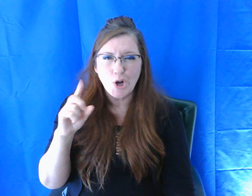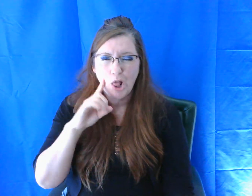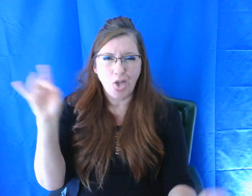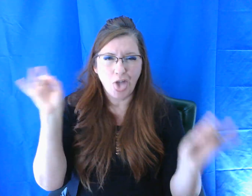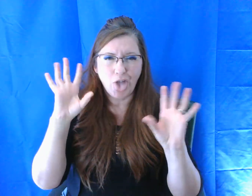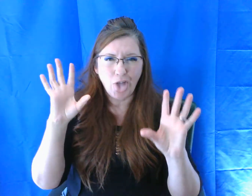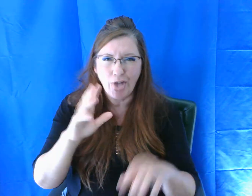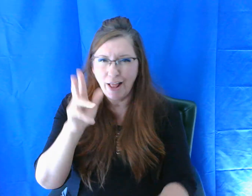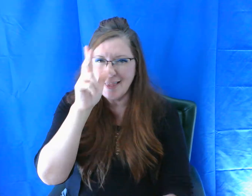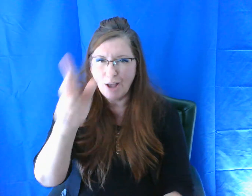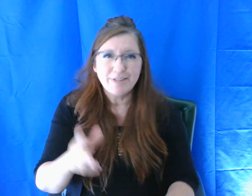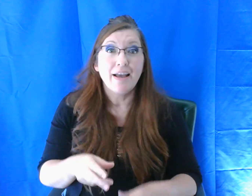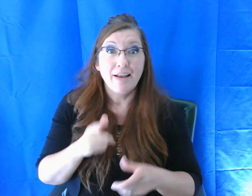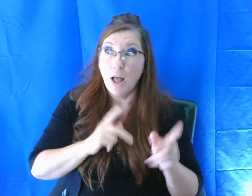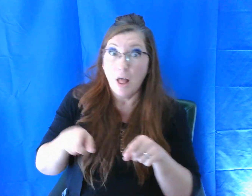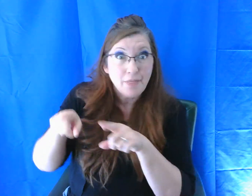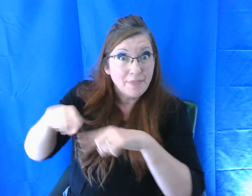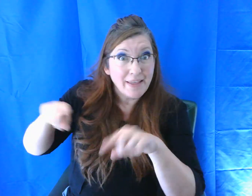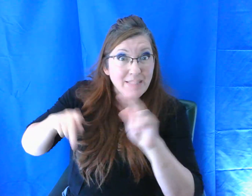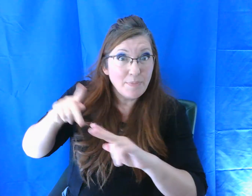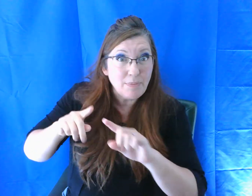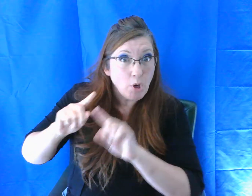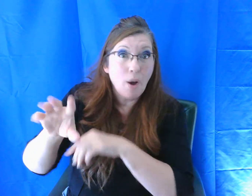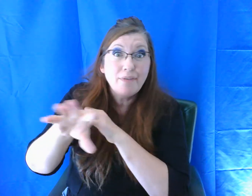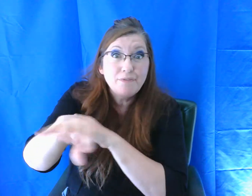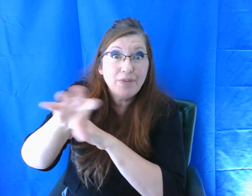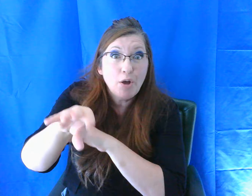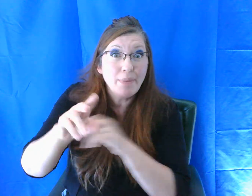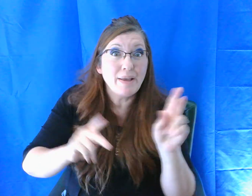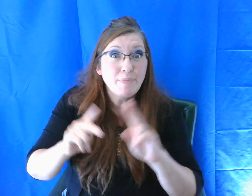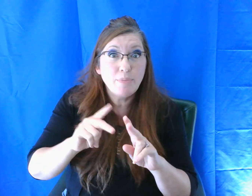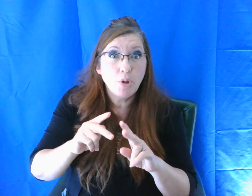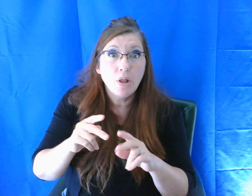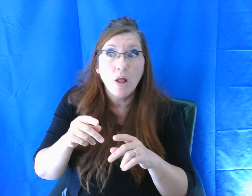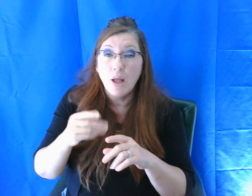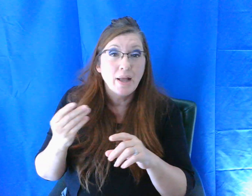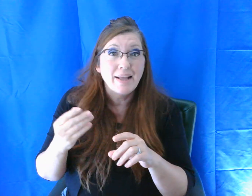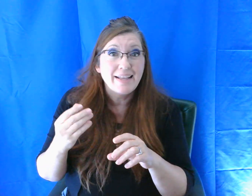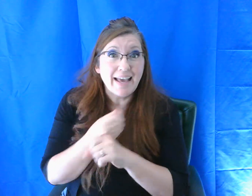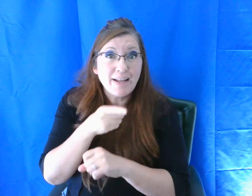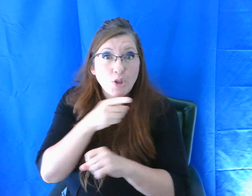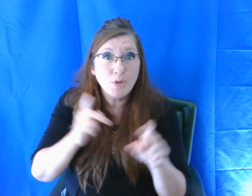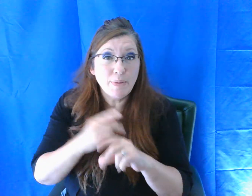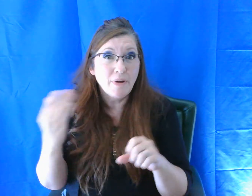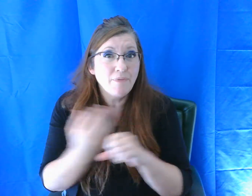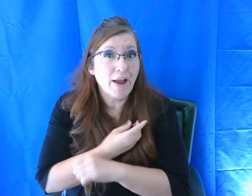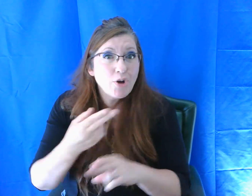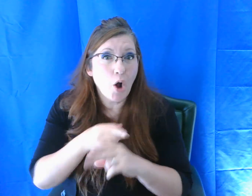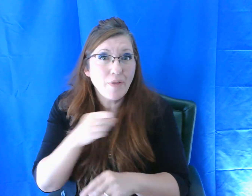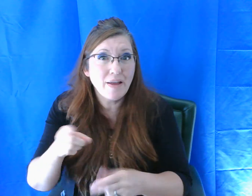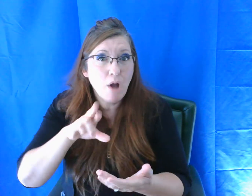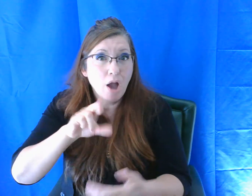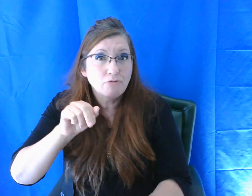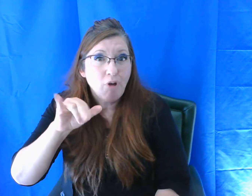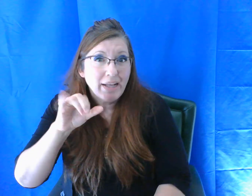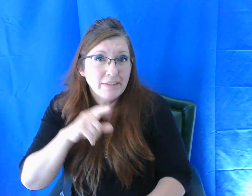people that tell you these are the people going out there filming people, getting people fired, calling them racist because they support Donald Trump. I know. Their actions. You just